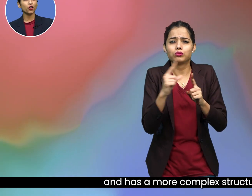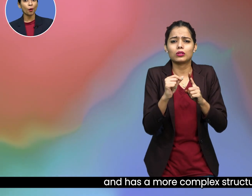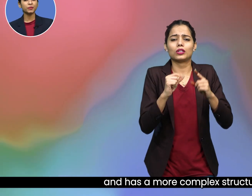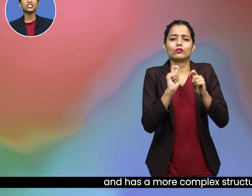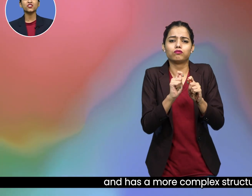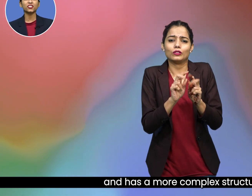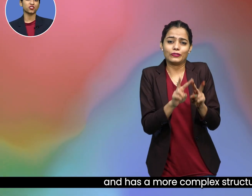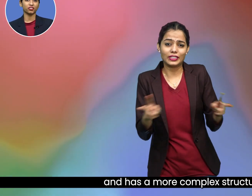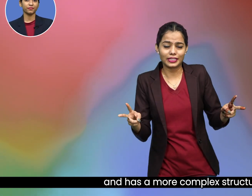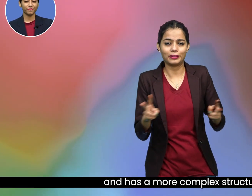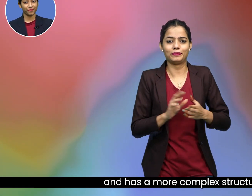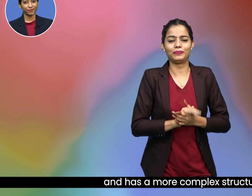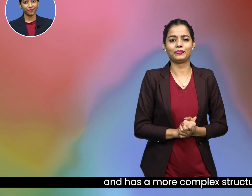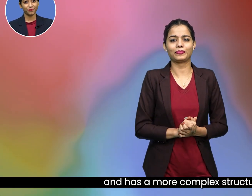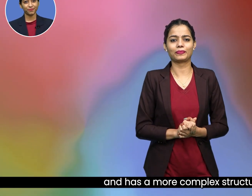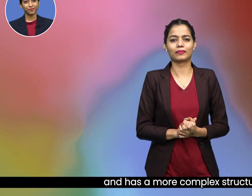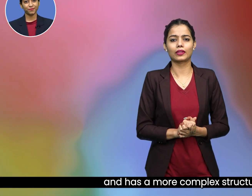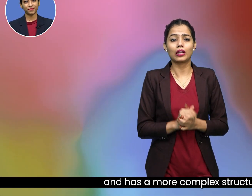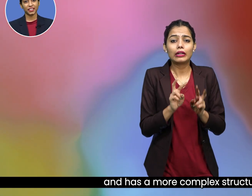more complex structure.